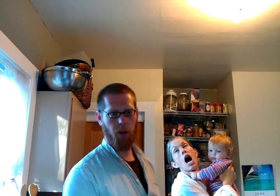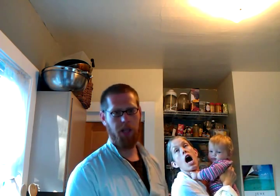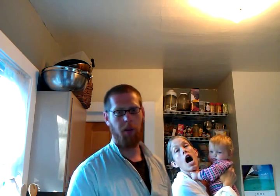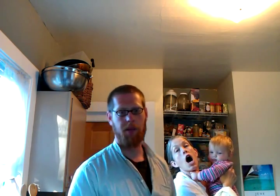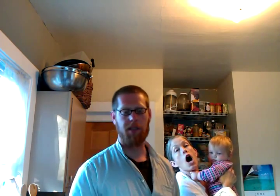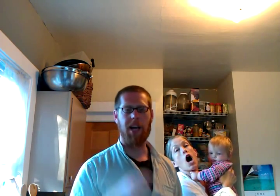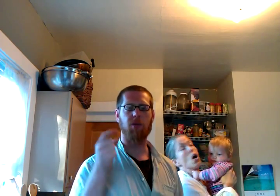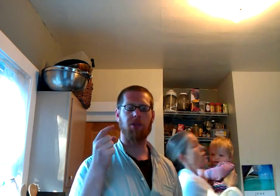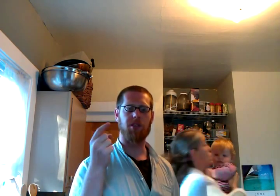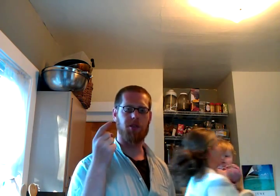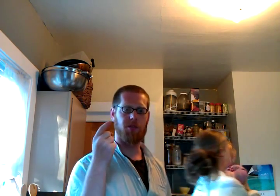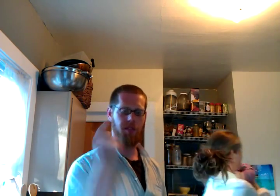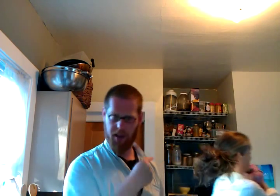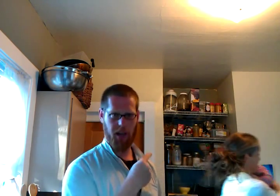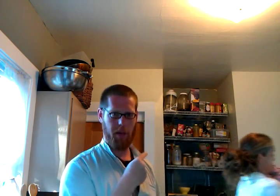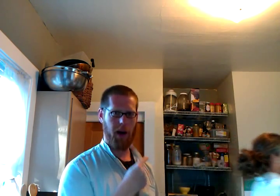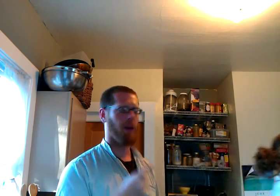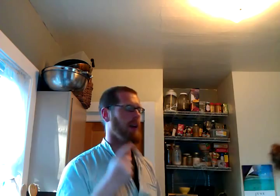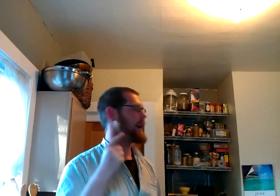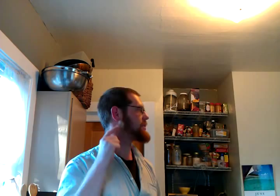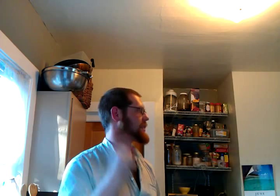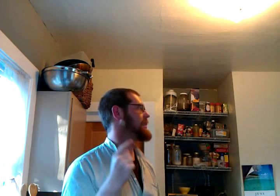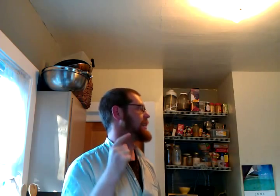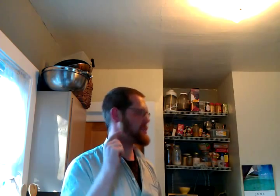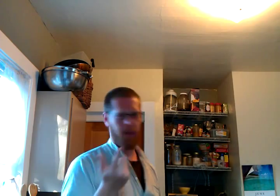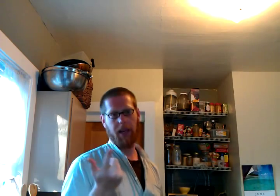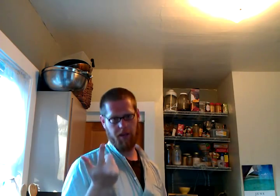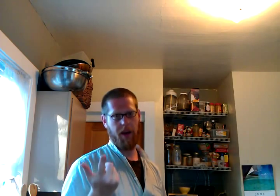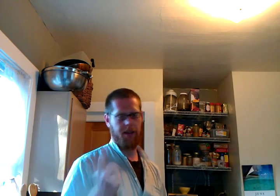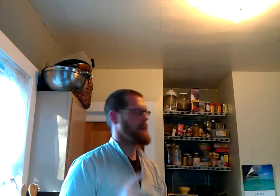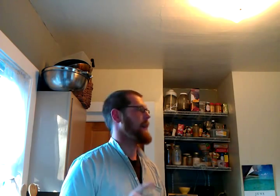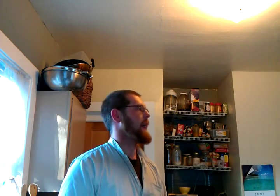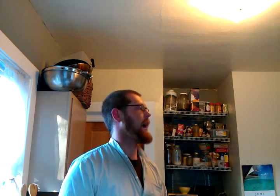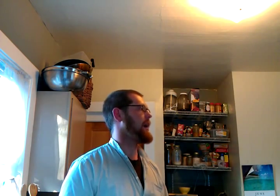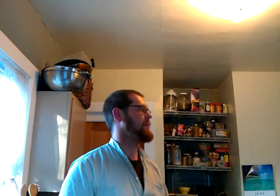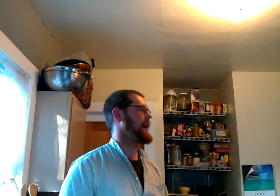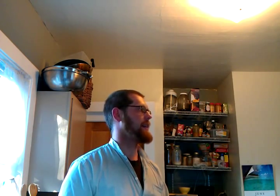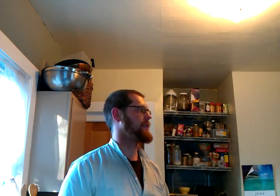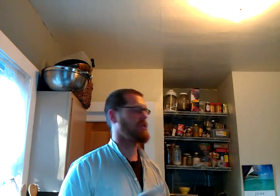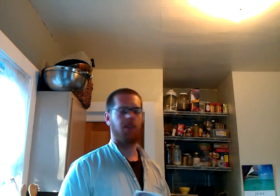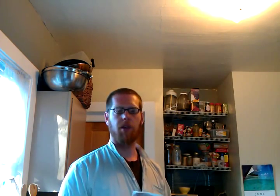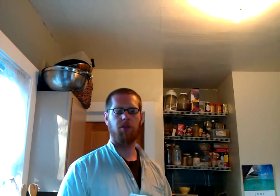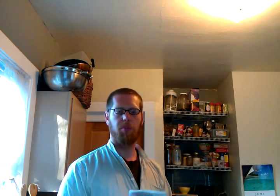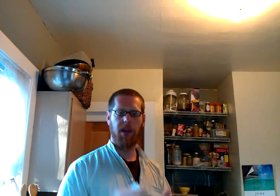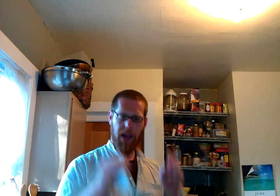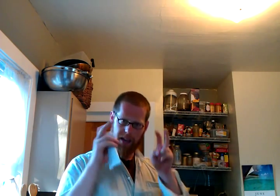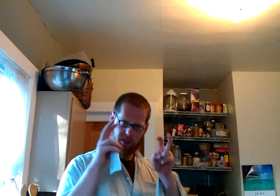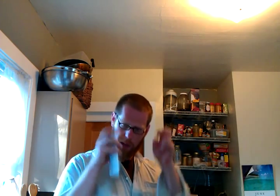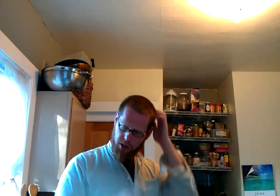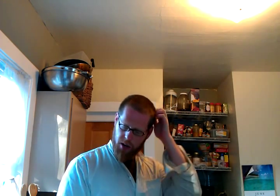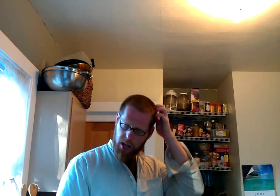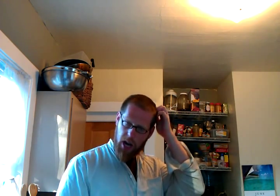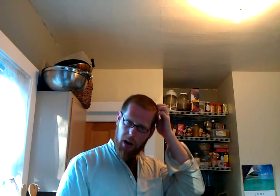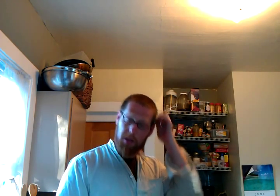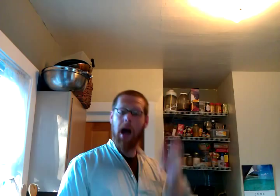workshop is because that's what she's used to thinking about. It was clearly a speaking event, and she's not used to being a speaker. Now,